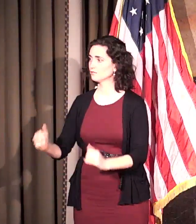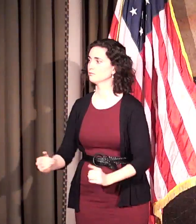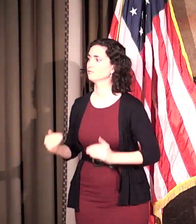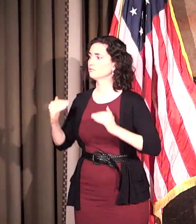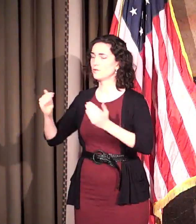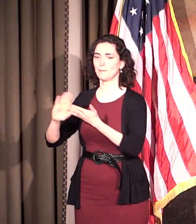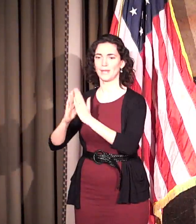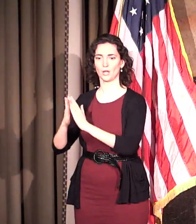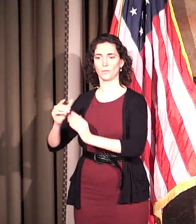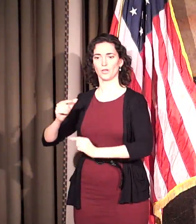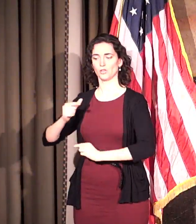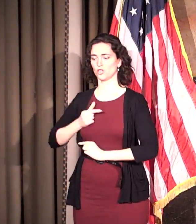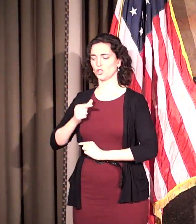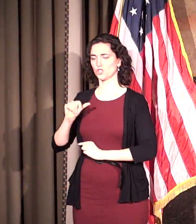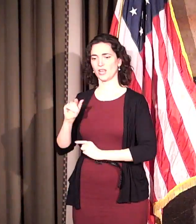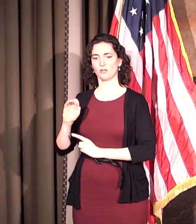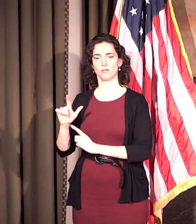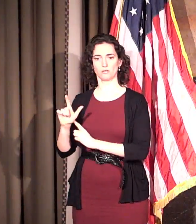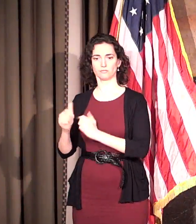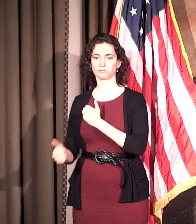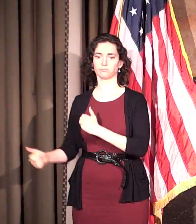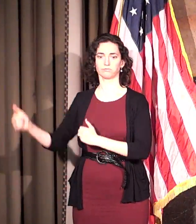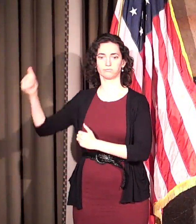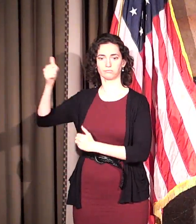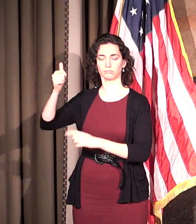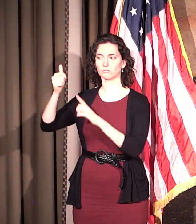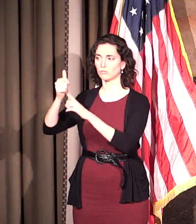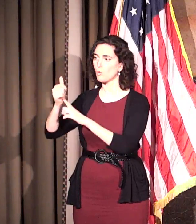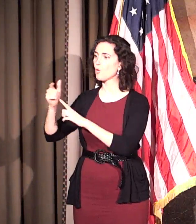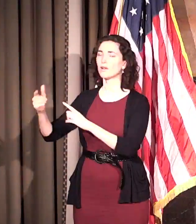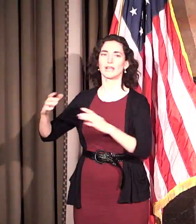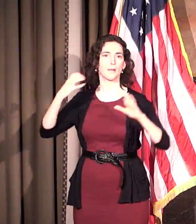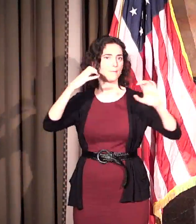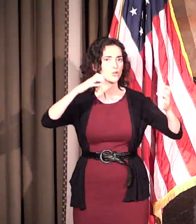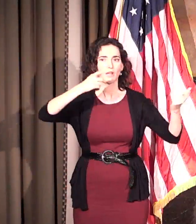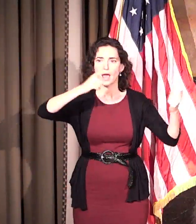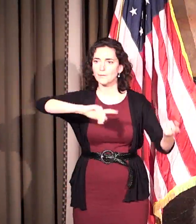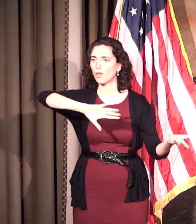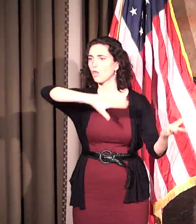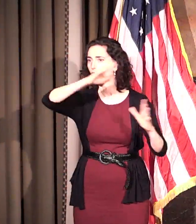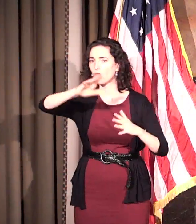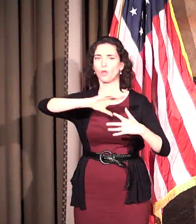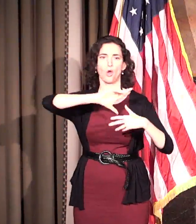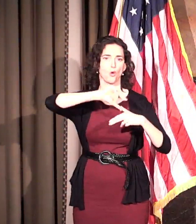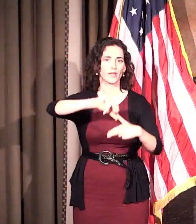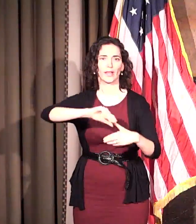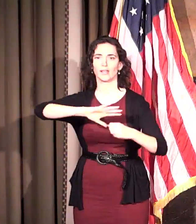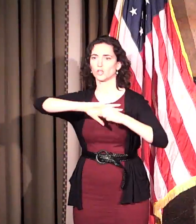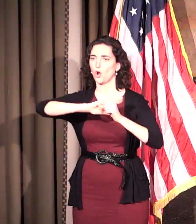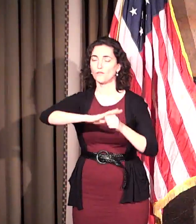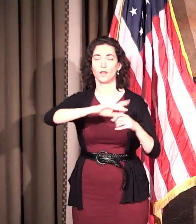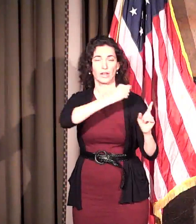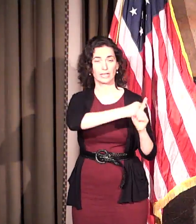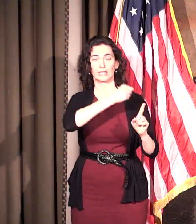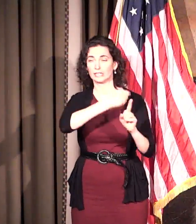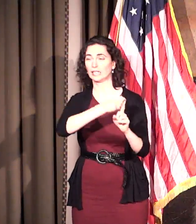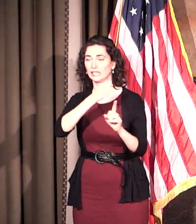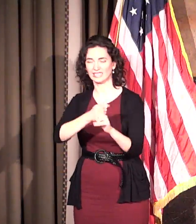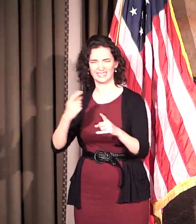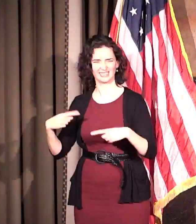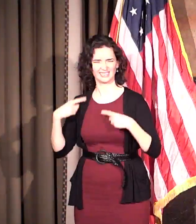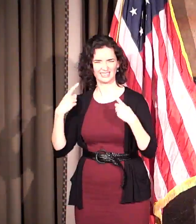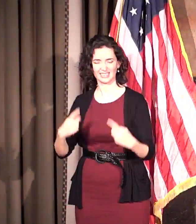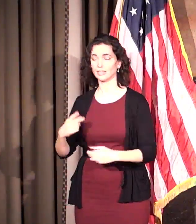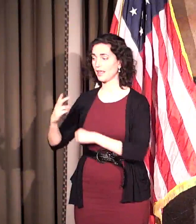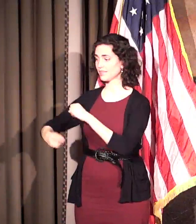if you just look at the disasters, the emergencies we've had to respond to, including COVID-19 and all of the things that we've had our